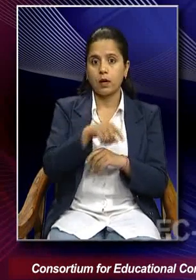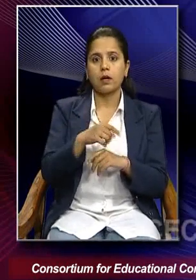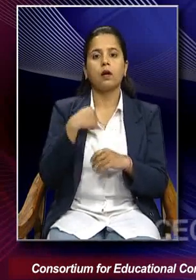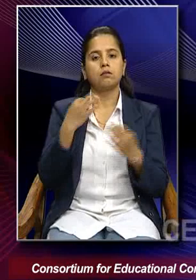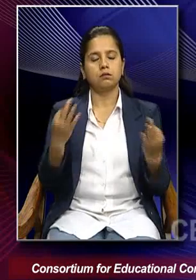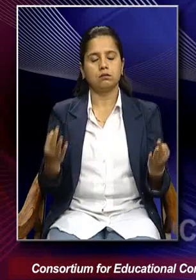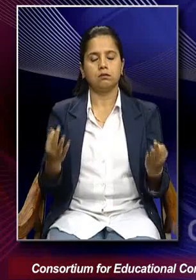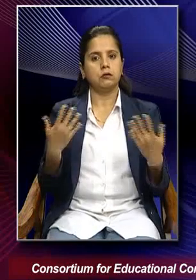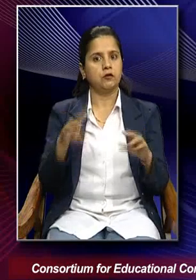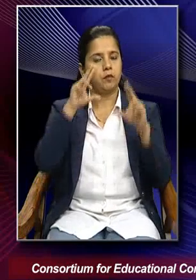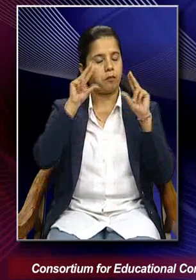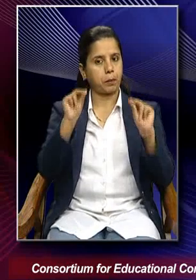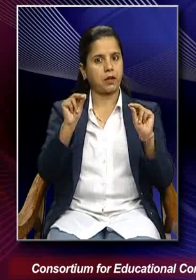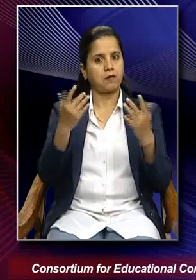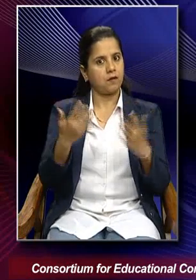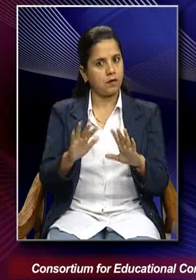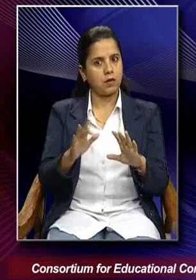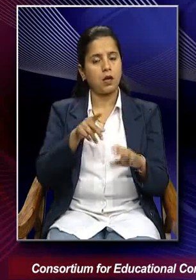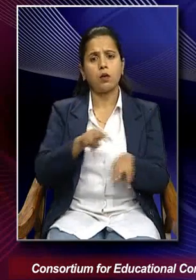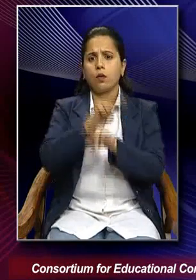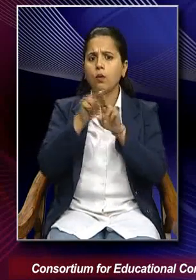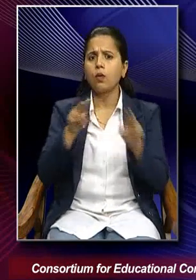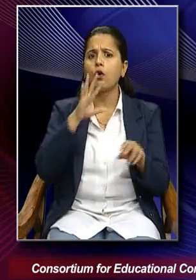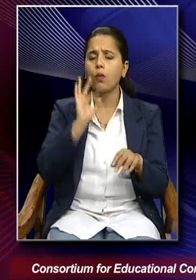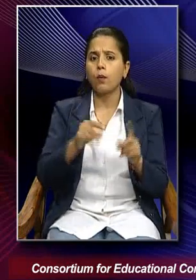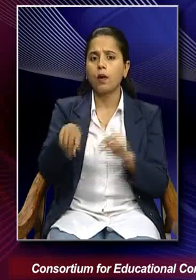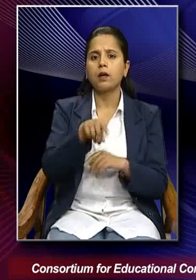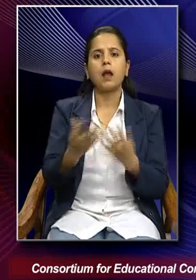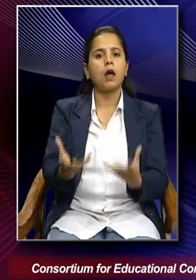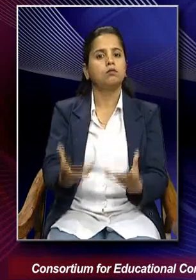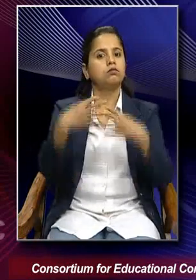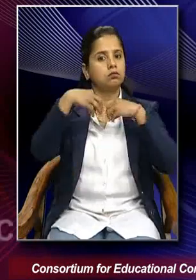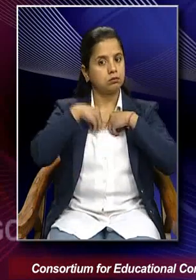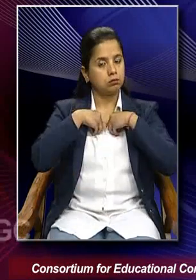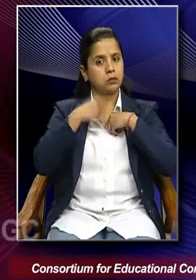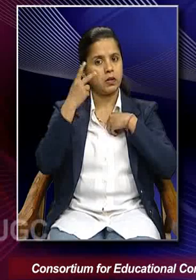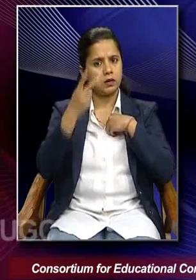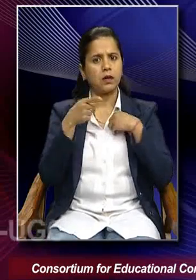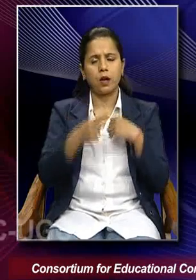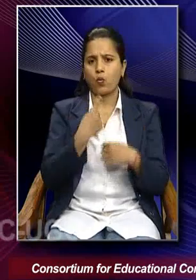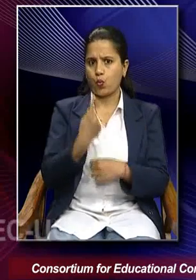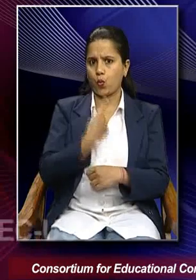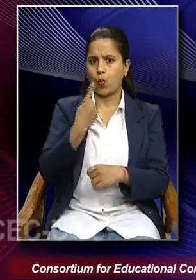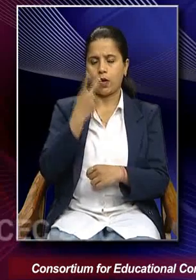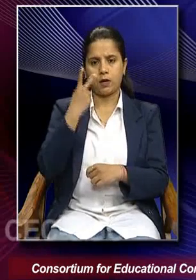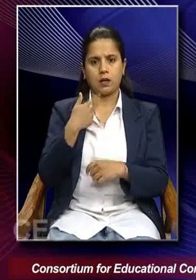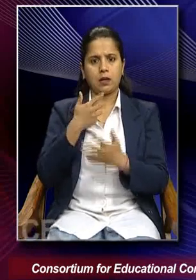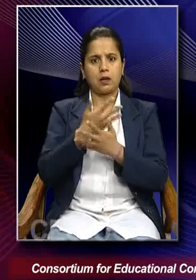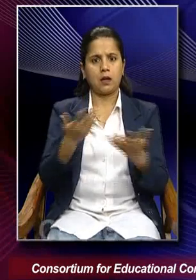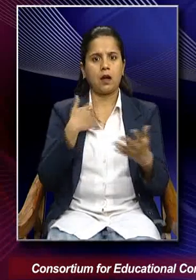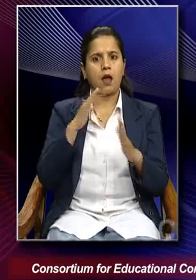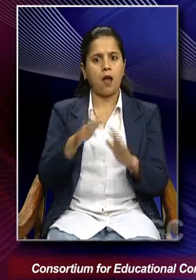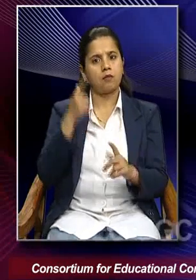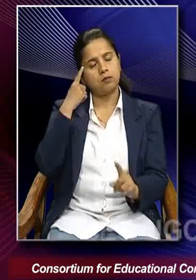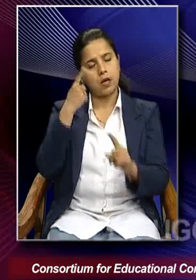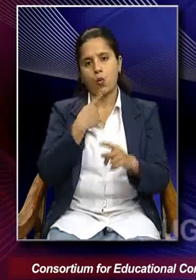samadhi, which is a profound state of absorption and oneness with the object of